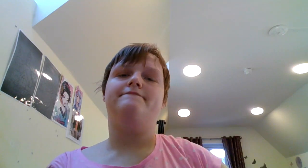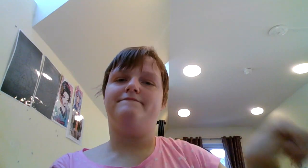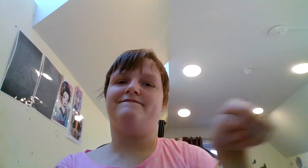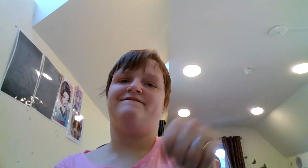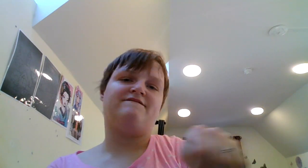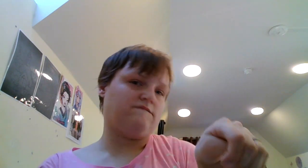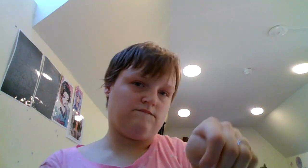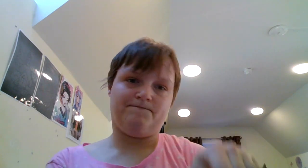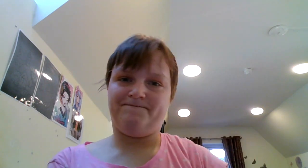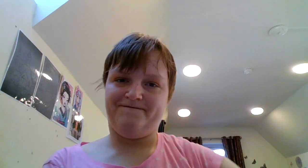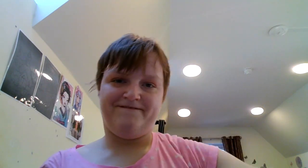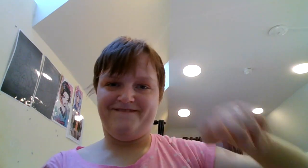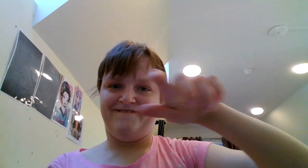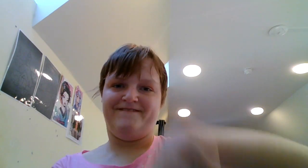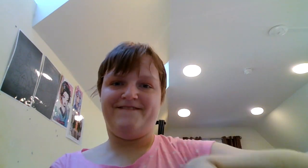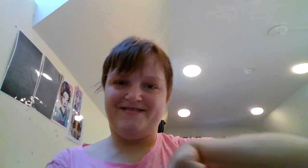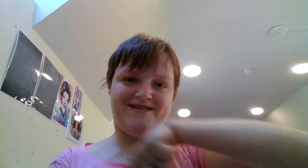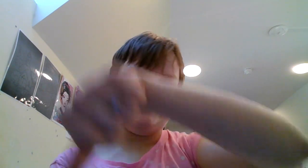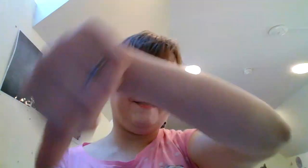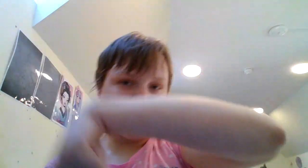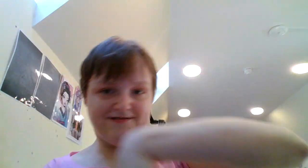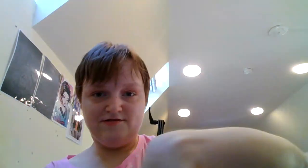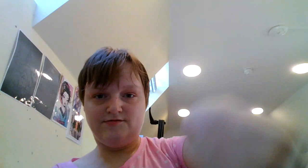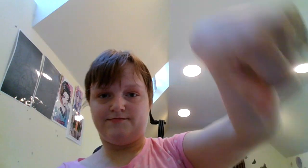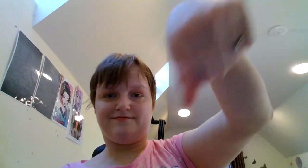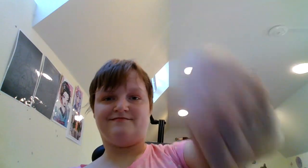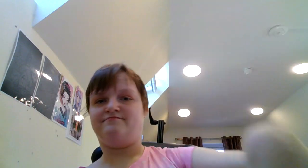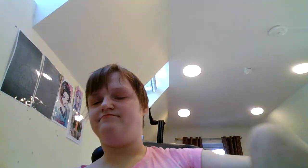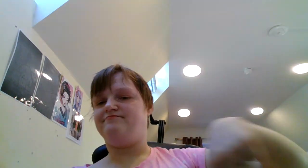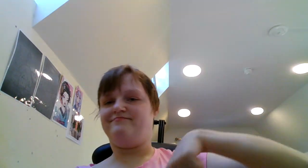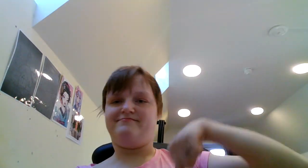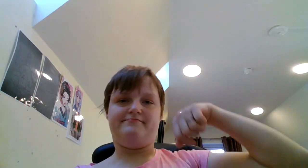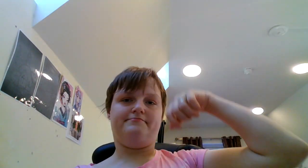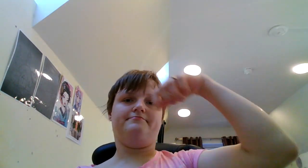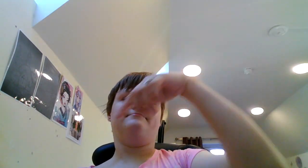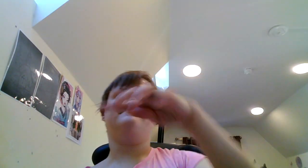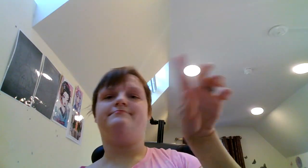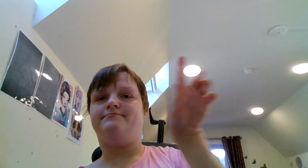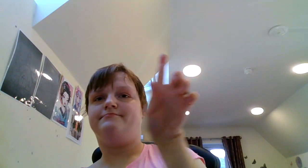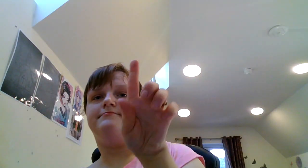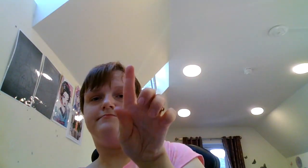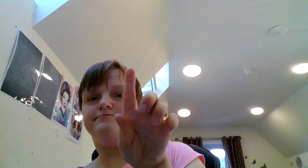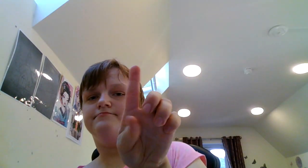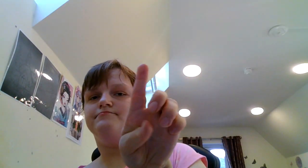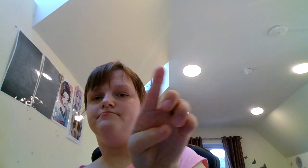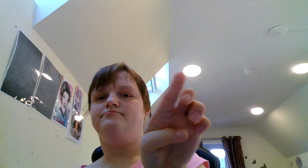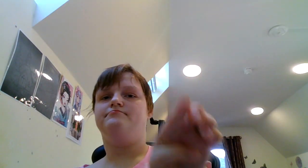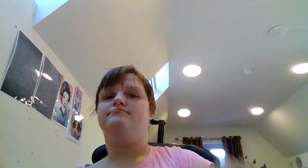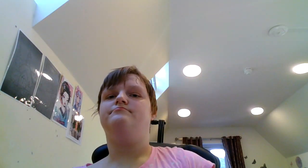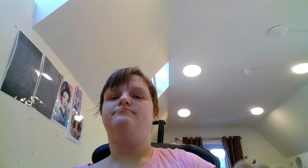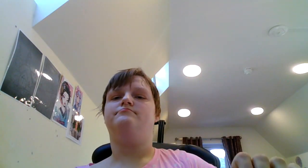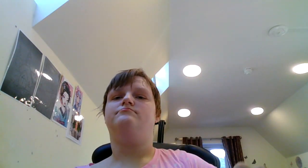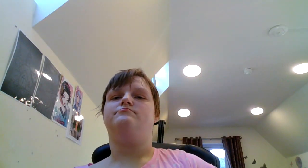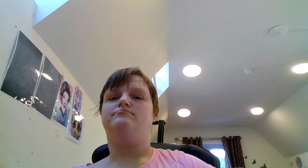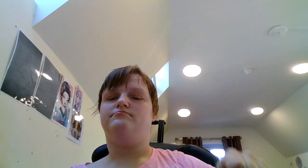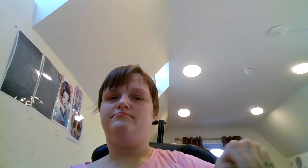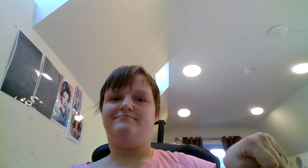sold these patents to the University of Toronto for $1 each. Banting famously